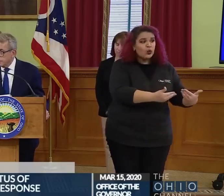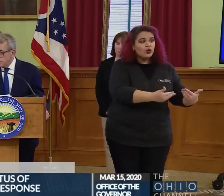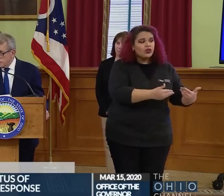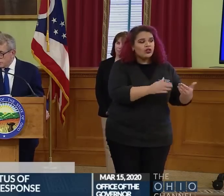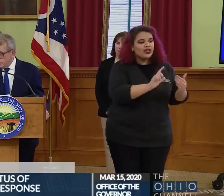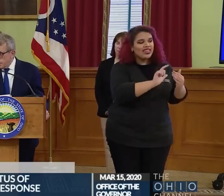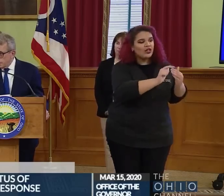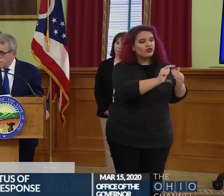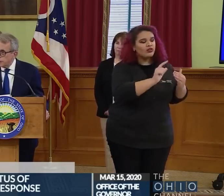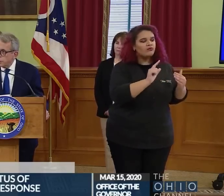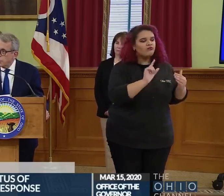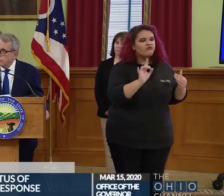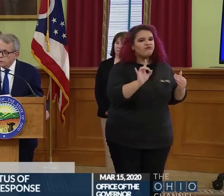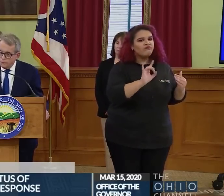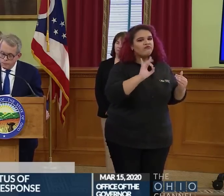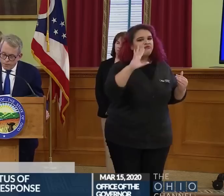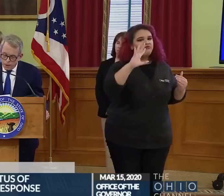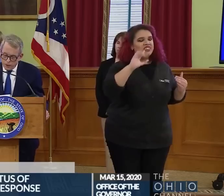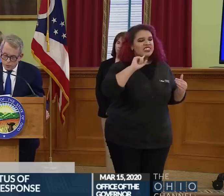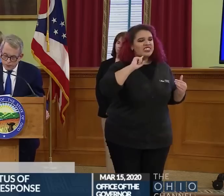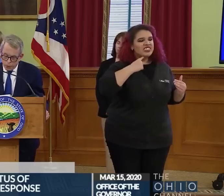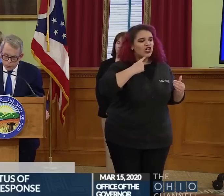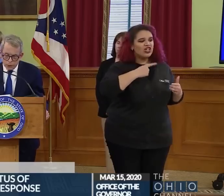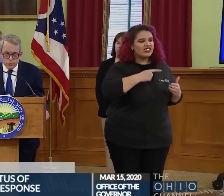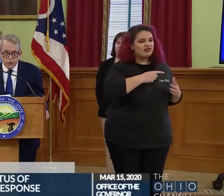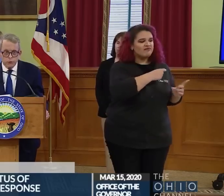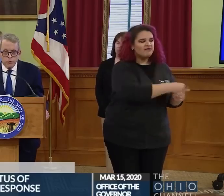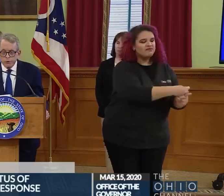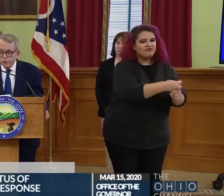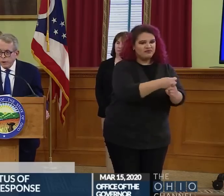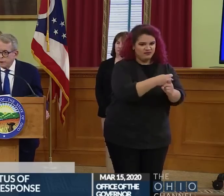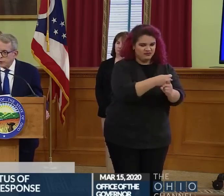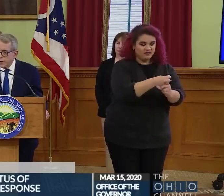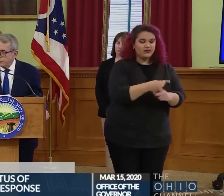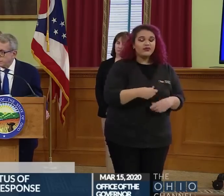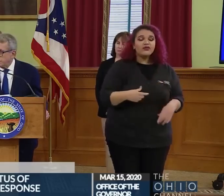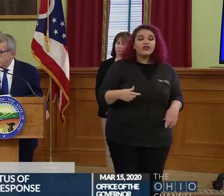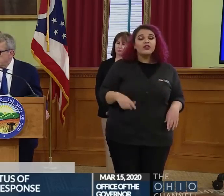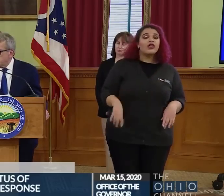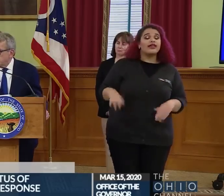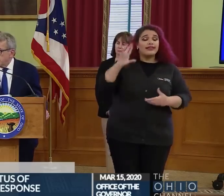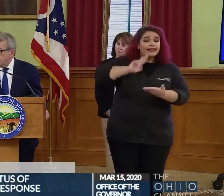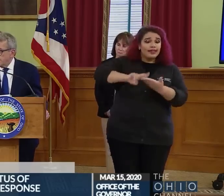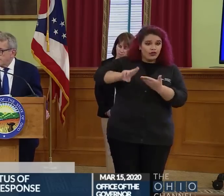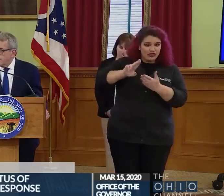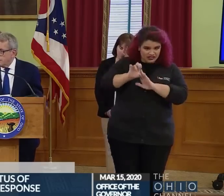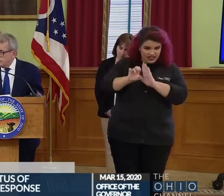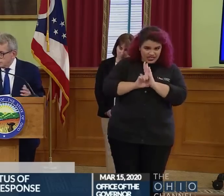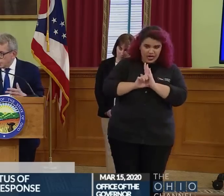serious consequences. Now, I know I've talked to the Secretary of State. He's going to have some